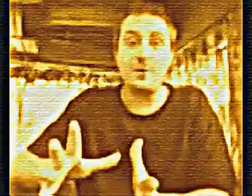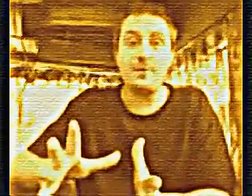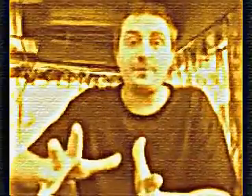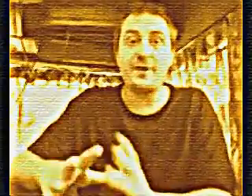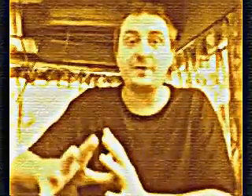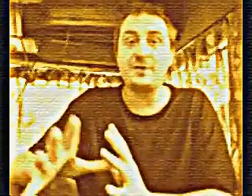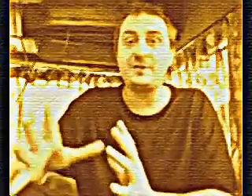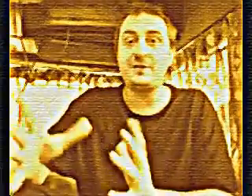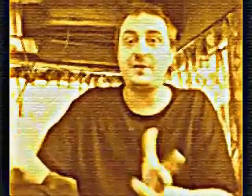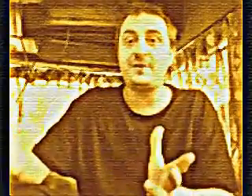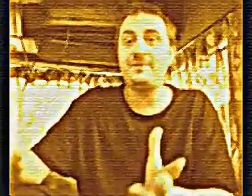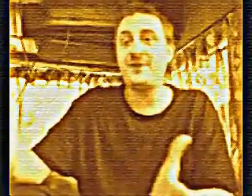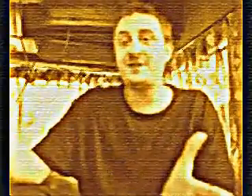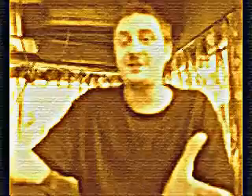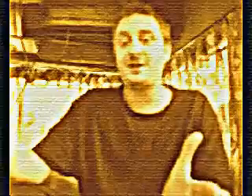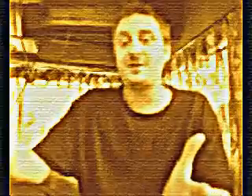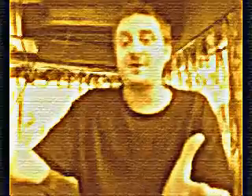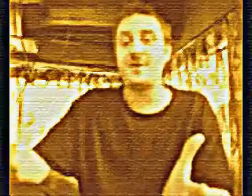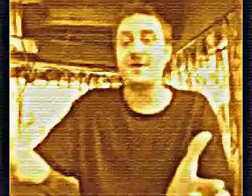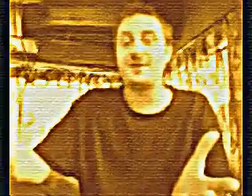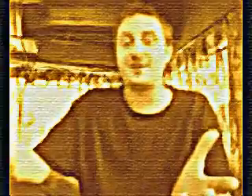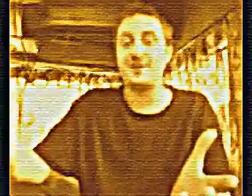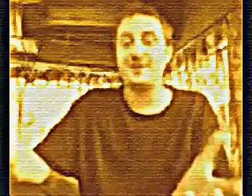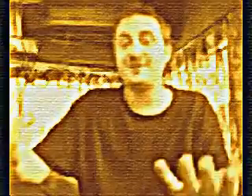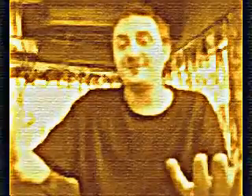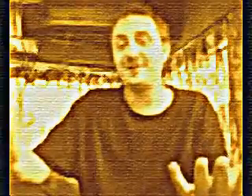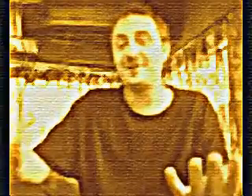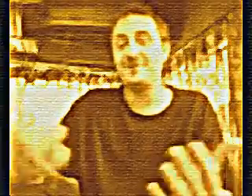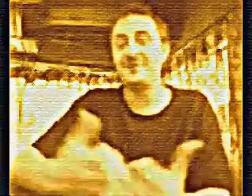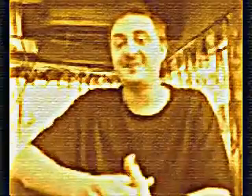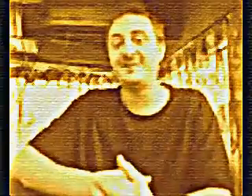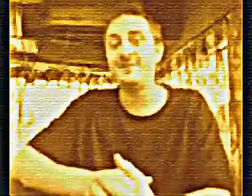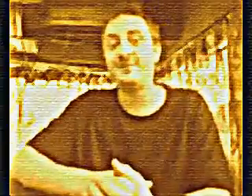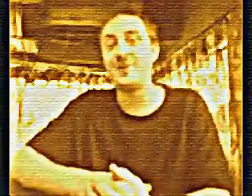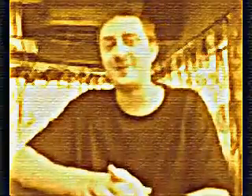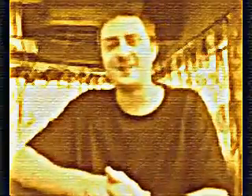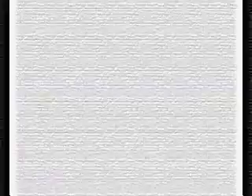there's, you know, that's a little bit about Kentucky. You know, Kentucky has